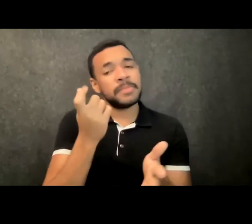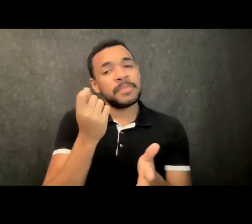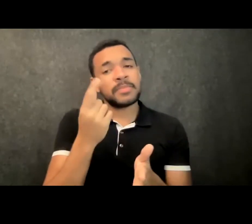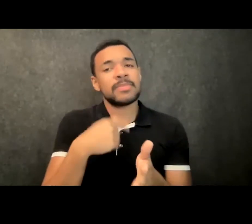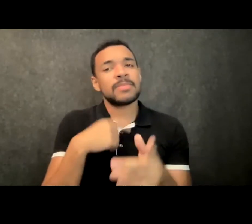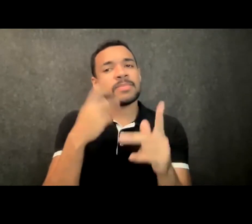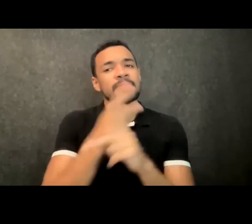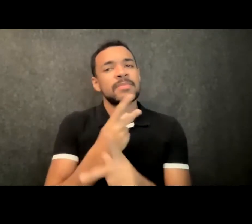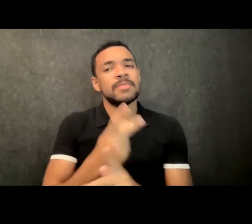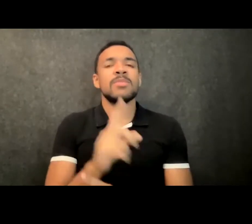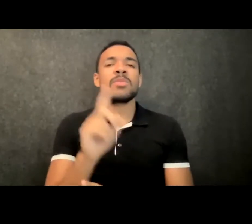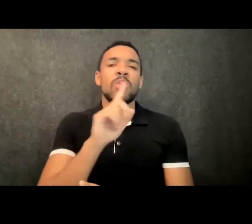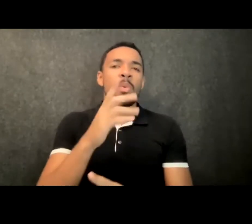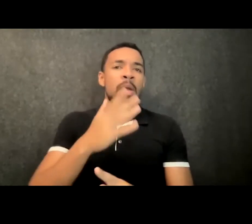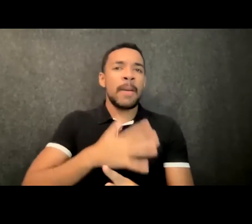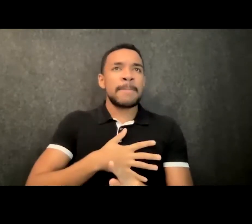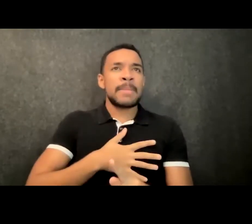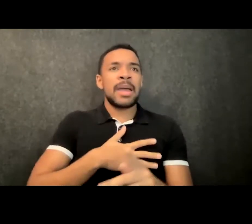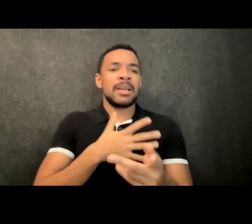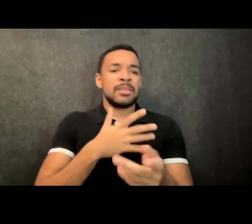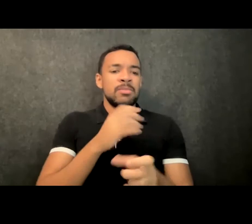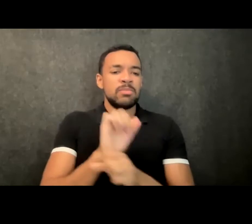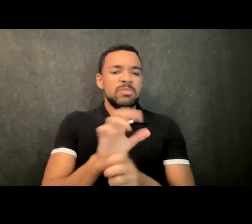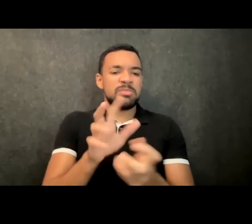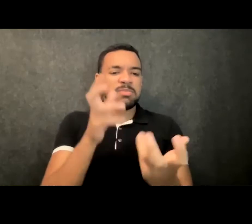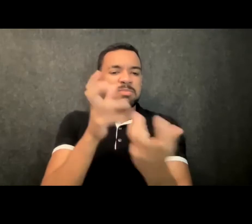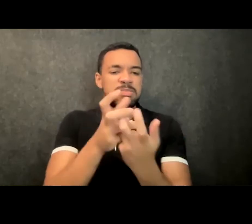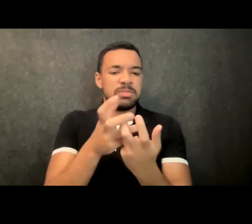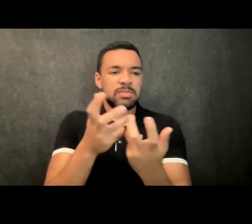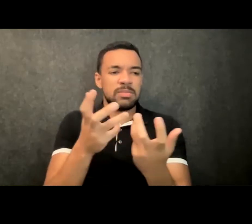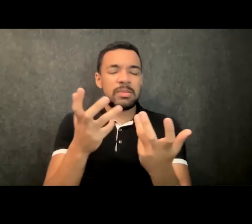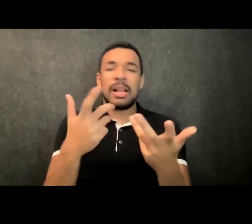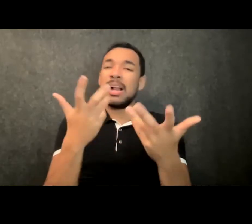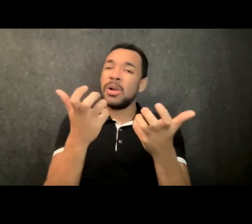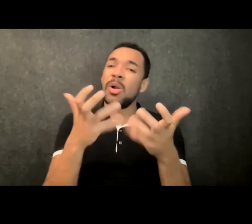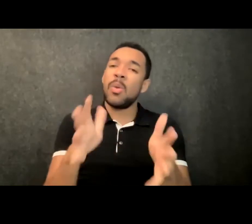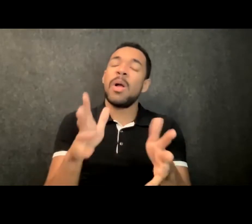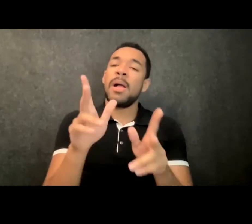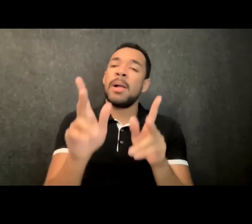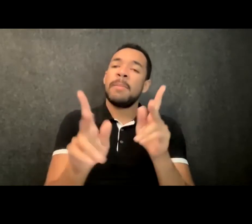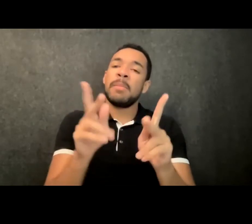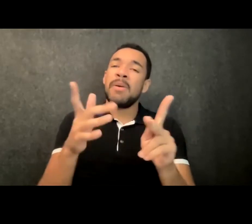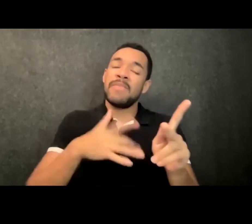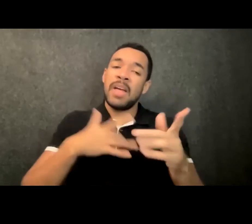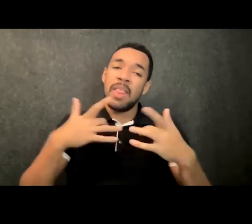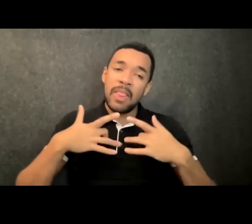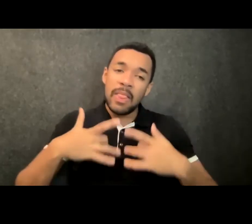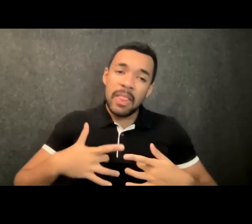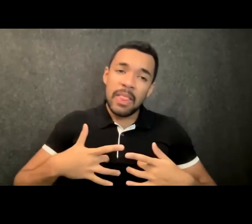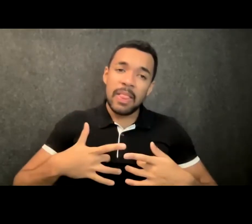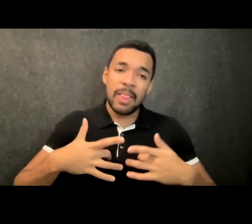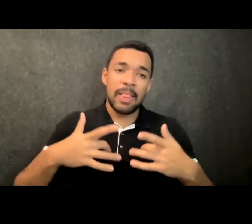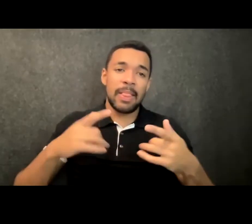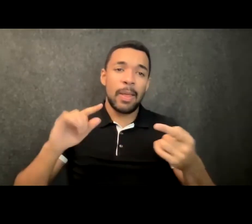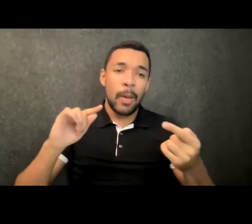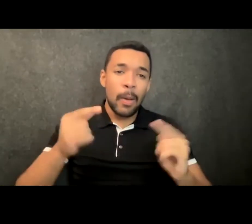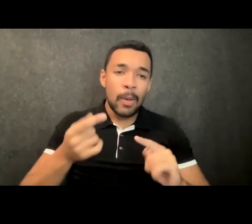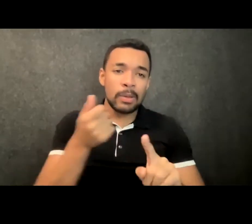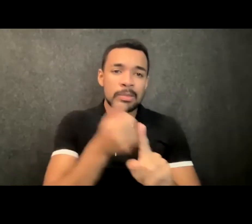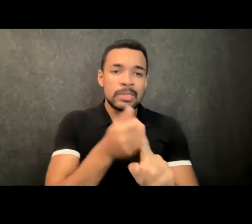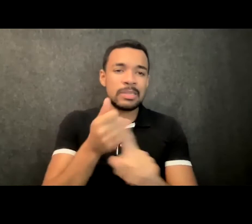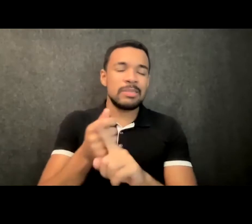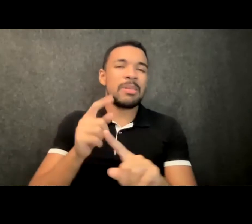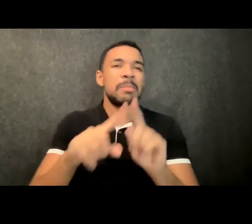work fits into the world, because I don't want to bring people down or cause harm. But I realize that kind